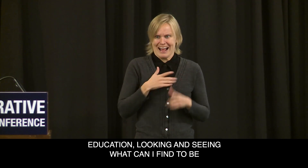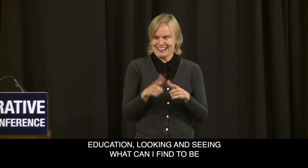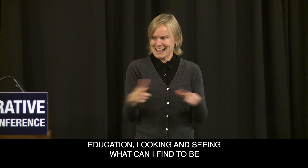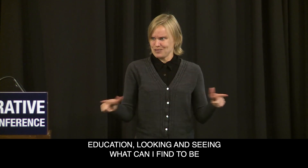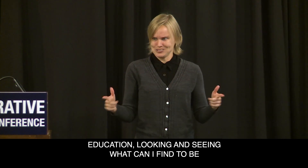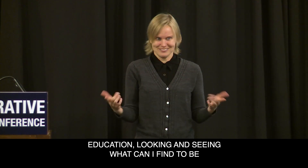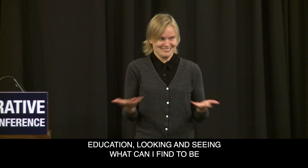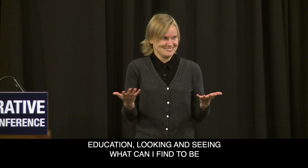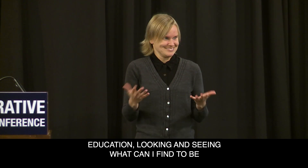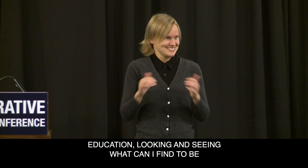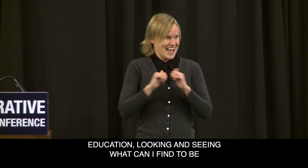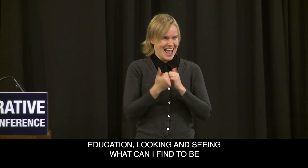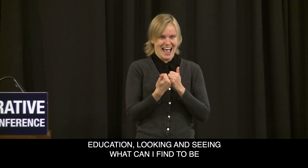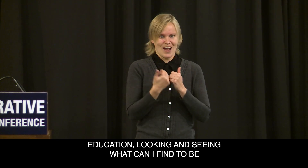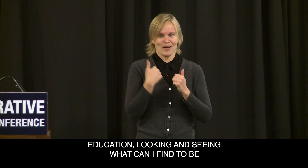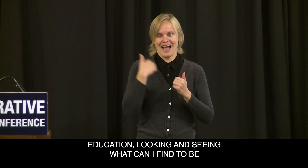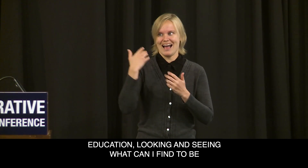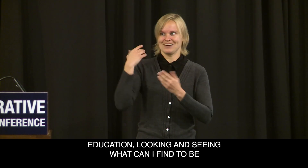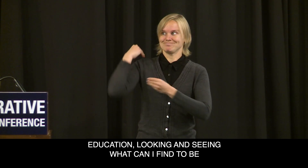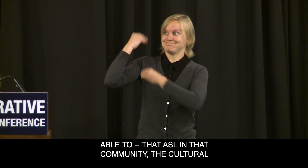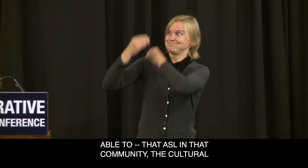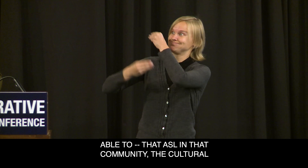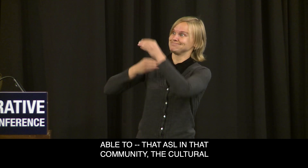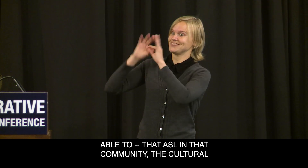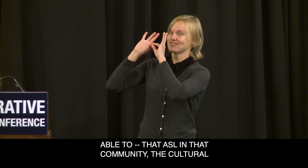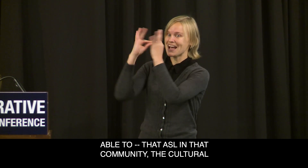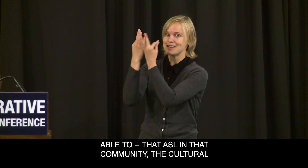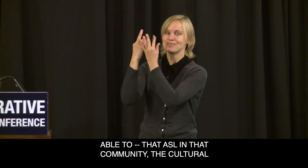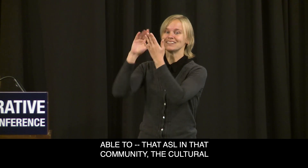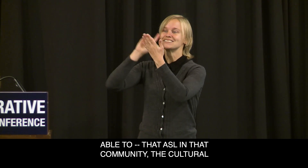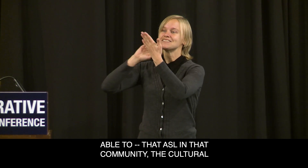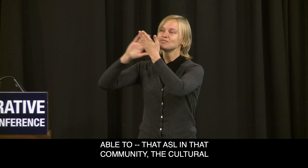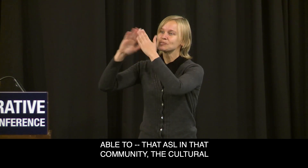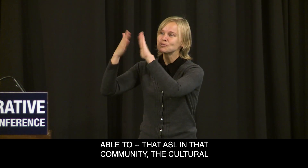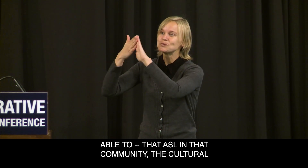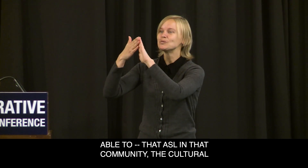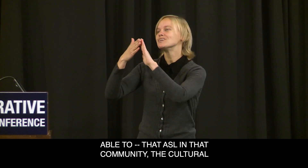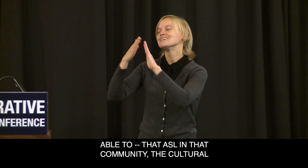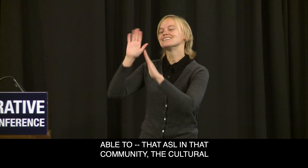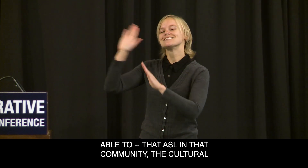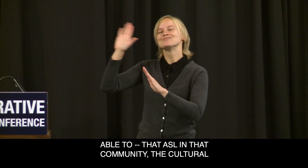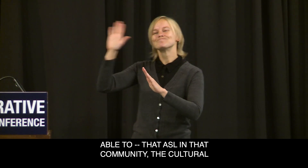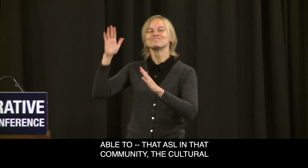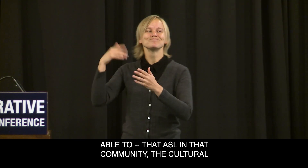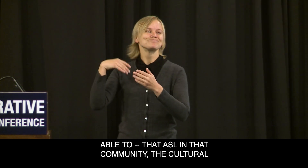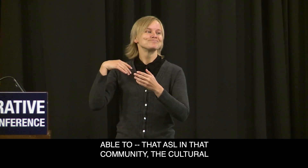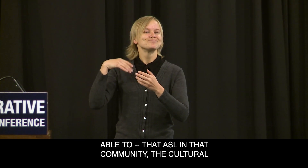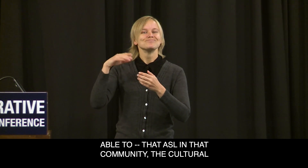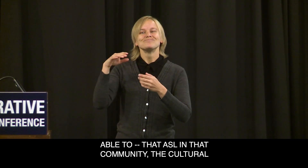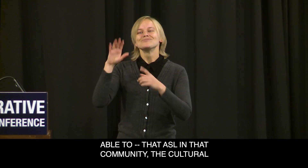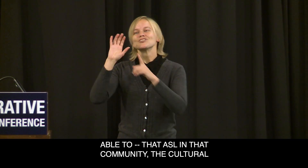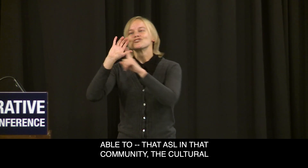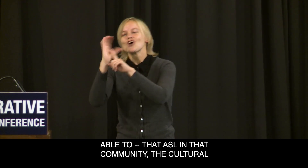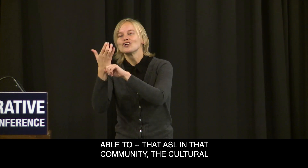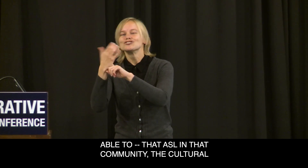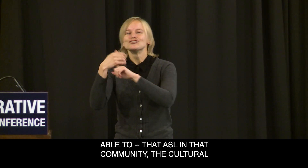looking and seeing what can I find to be able to, that ASL in that community,